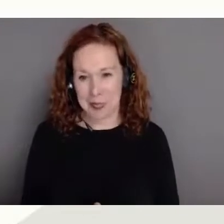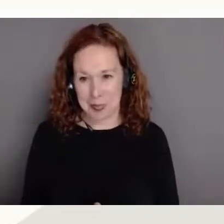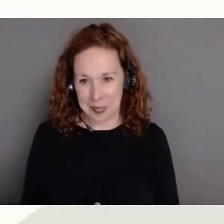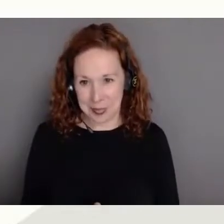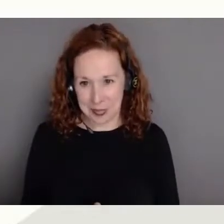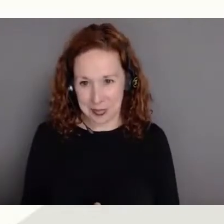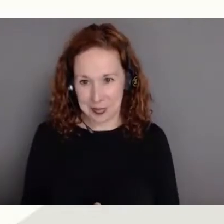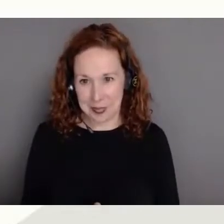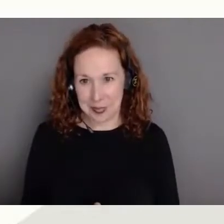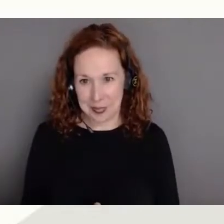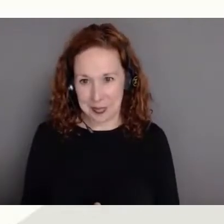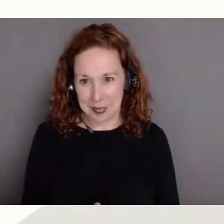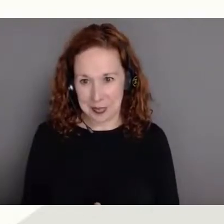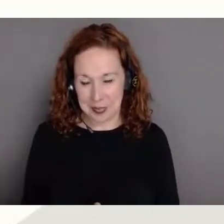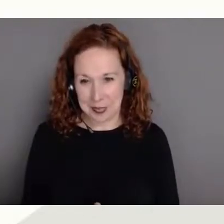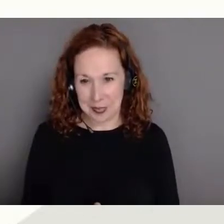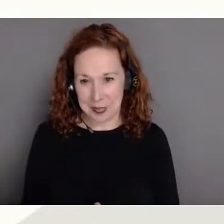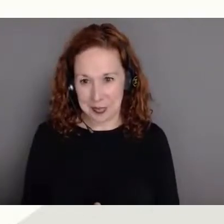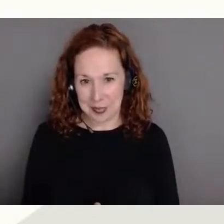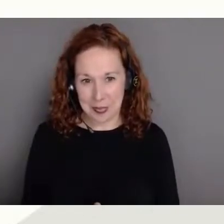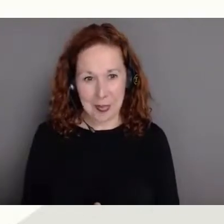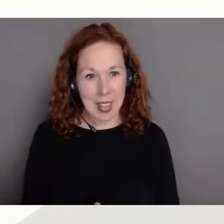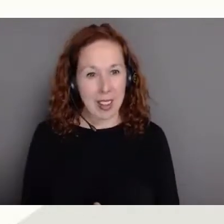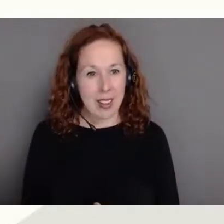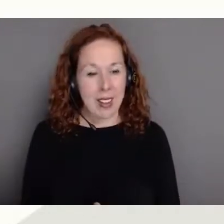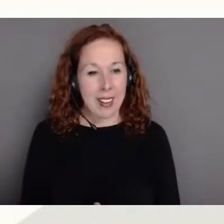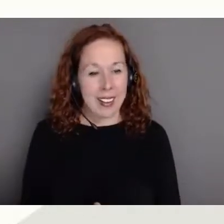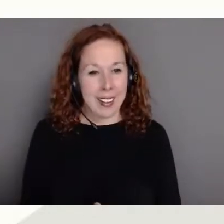culture thing? And you said a bit of both. Can you elaborate on that a little bit?